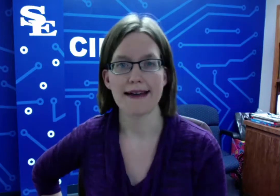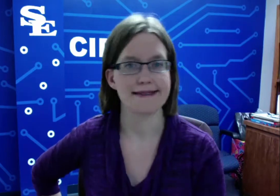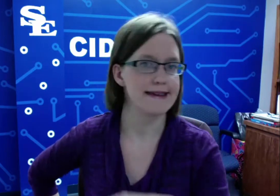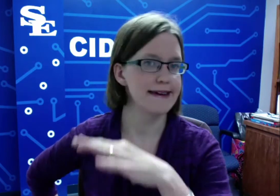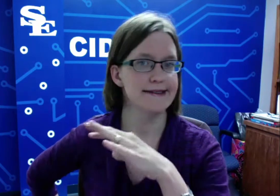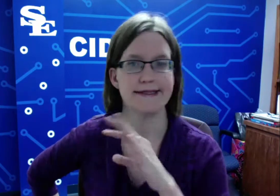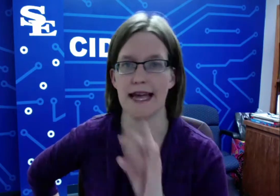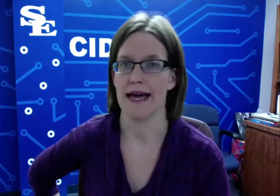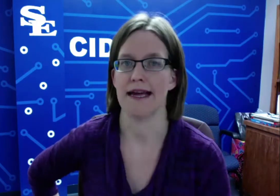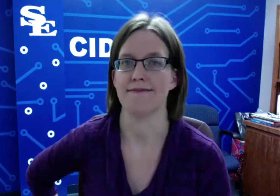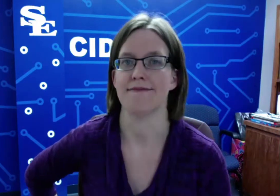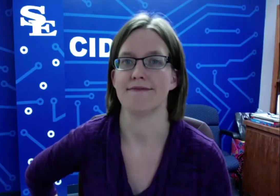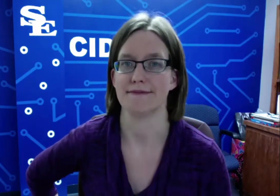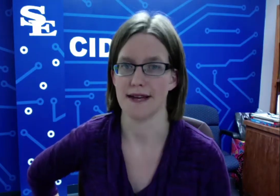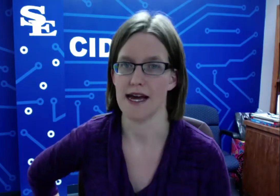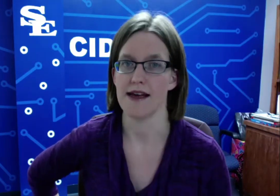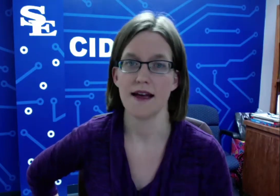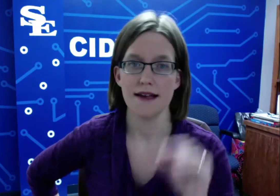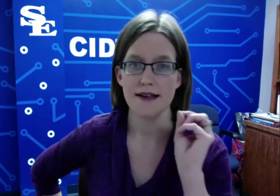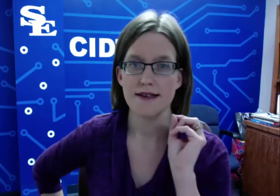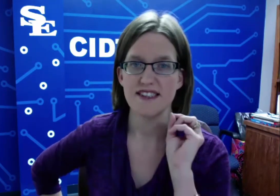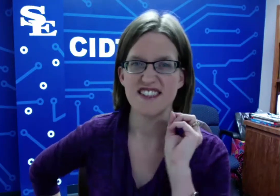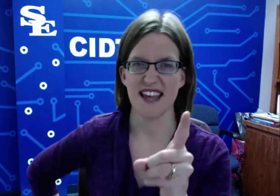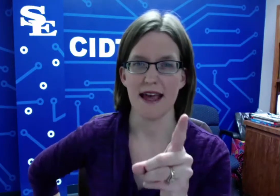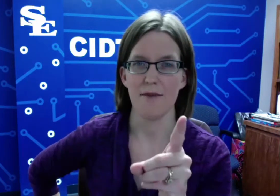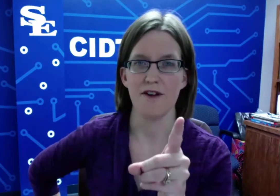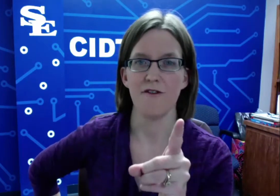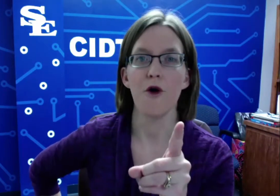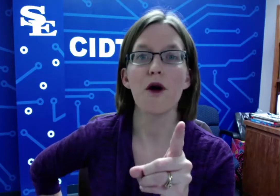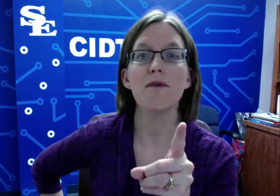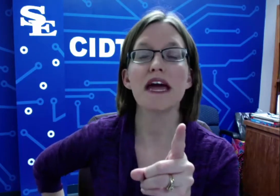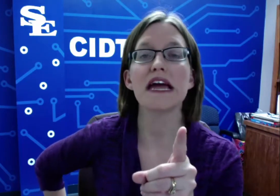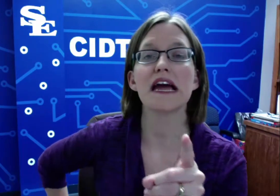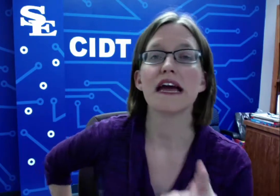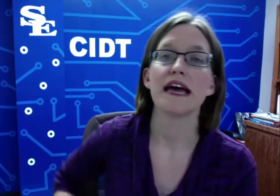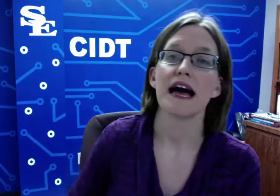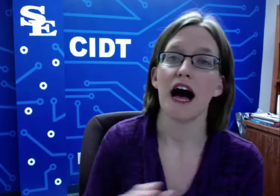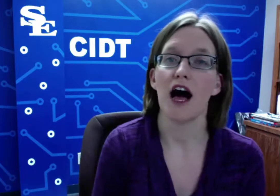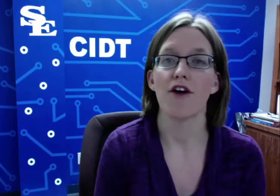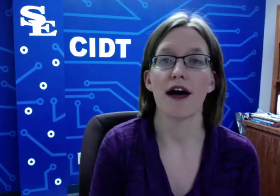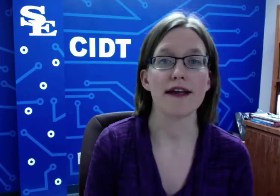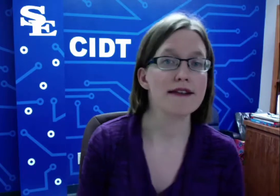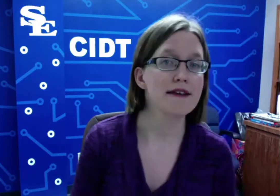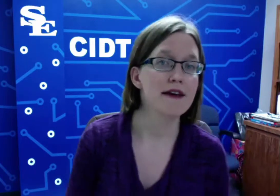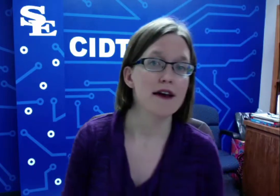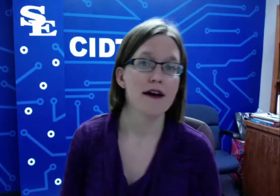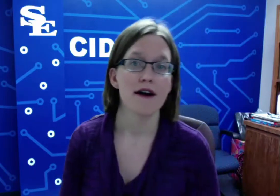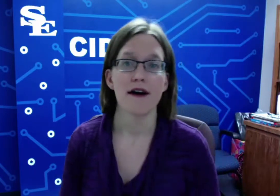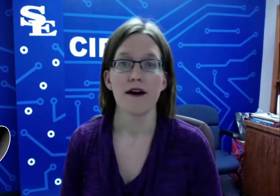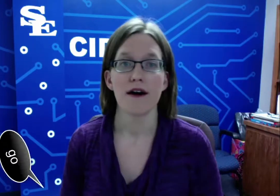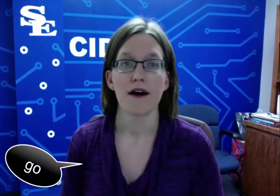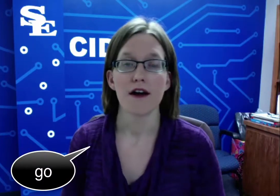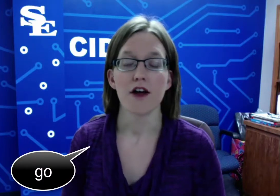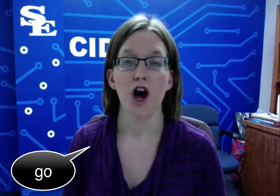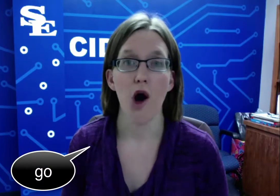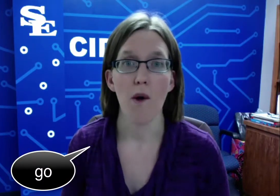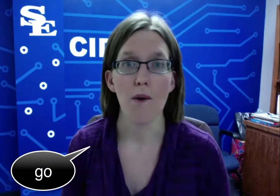last time. Okay, say it before me. All right, go.